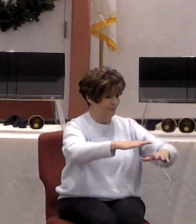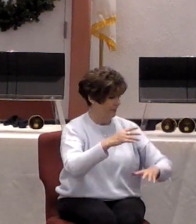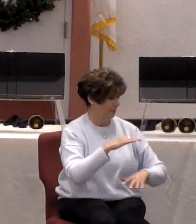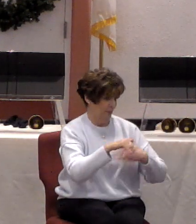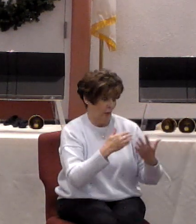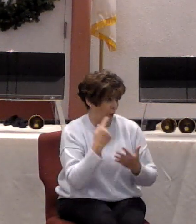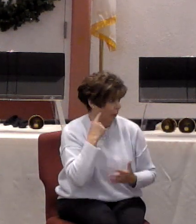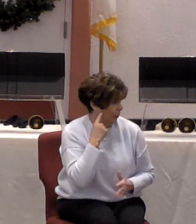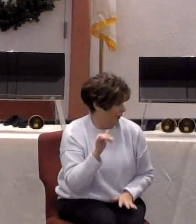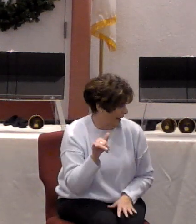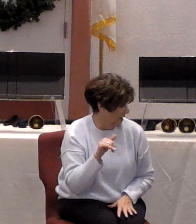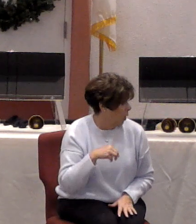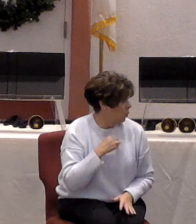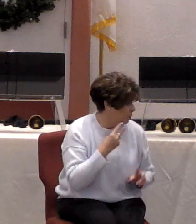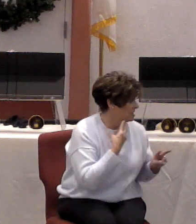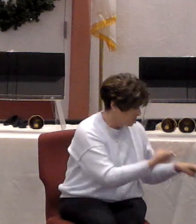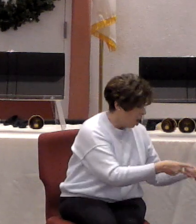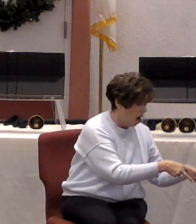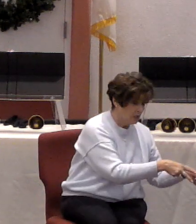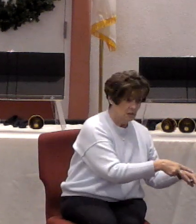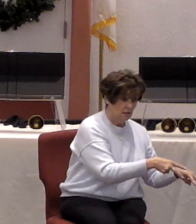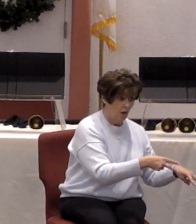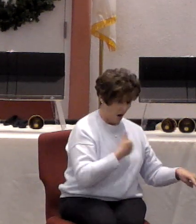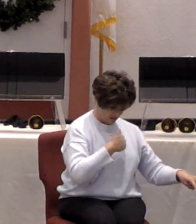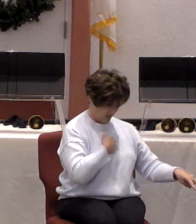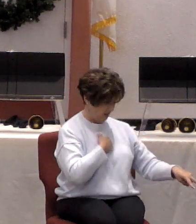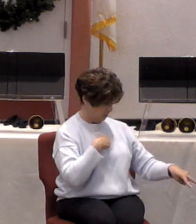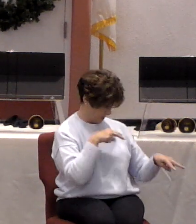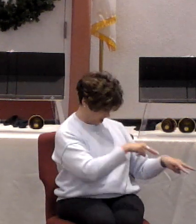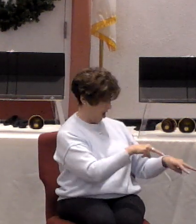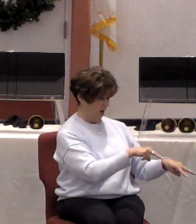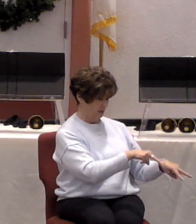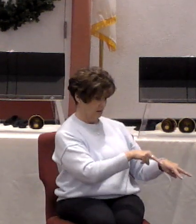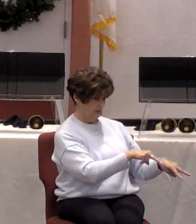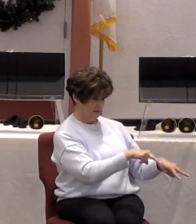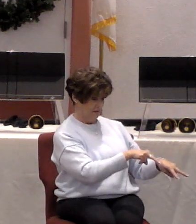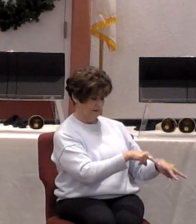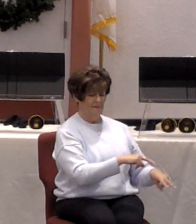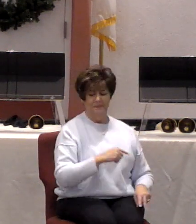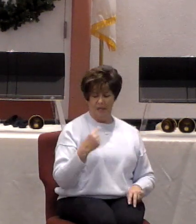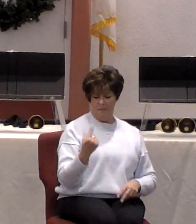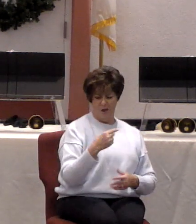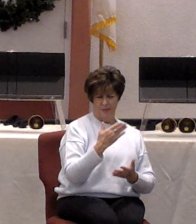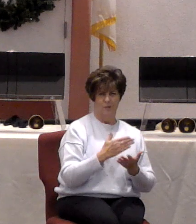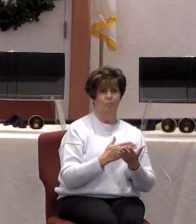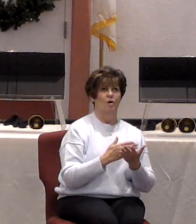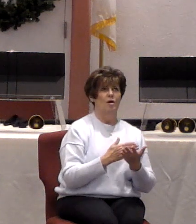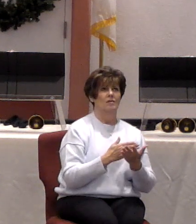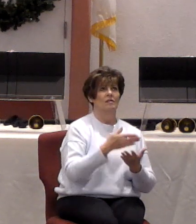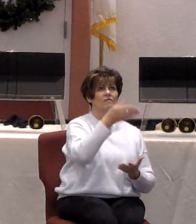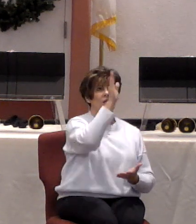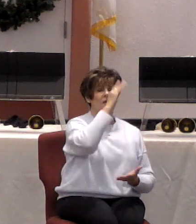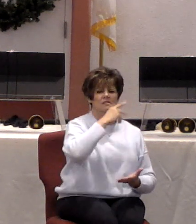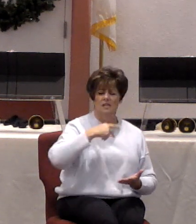I'll tell you something about serving the Lord Jesus Christ, about being a Christian, about being a part of God's kingdom on earth,